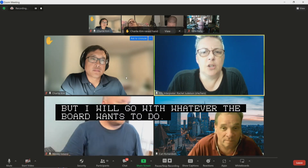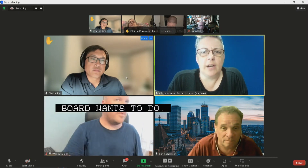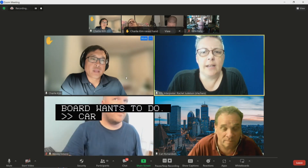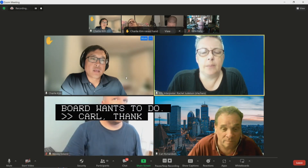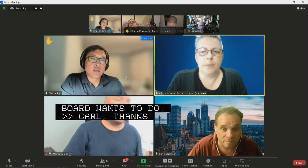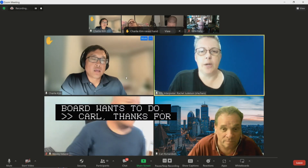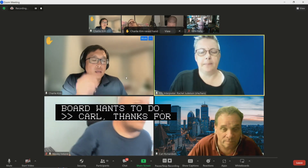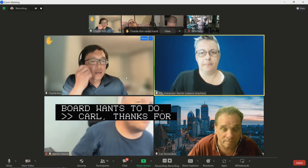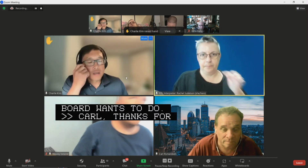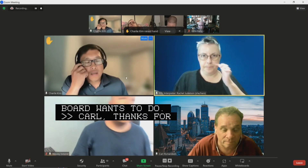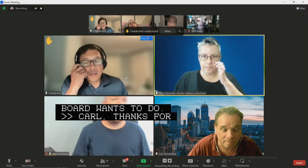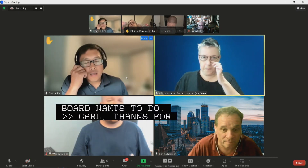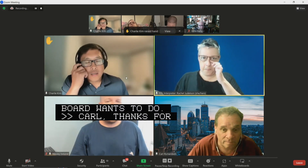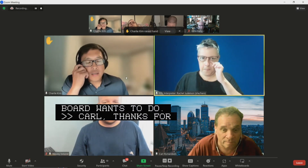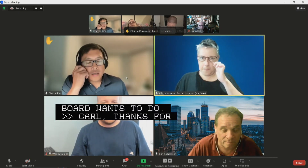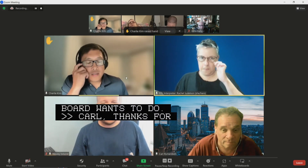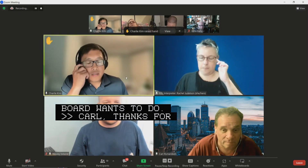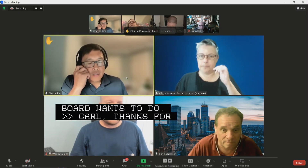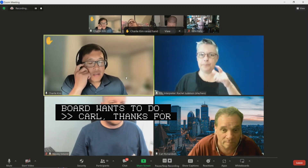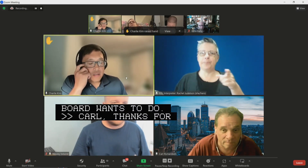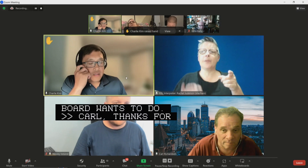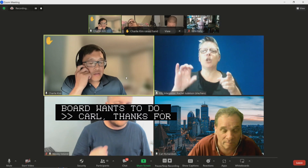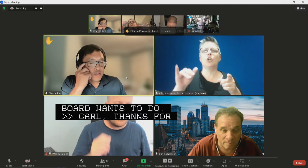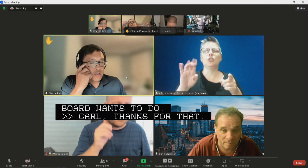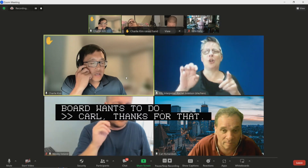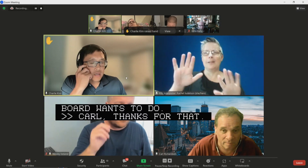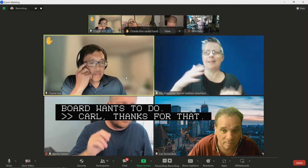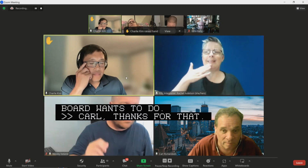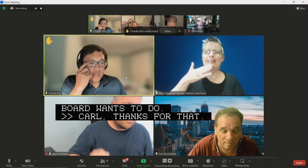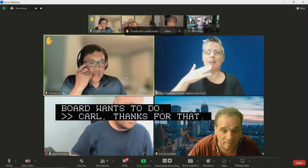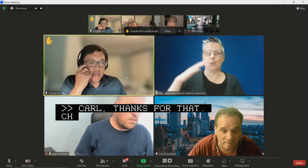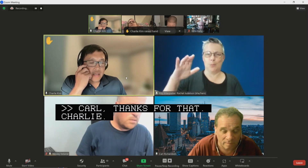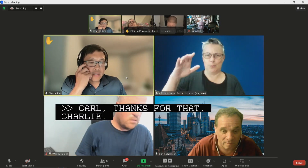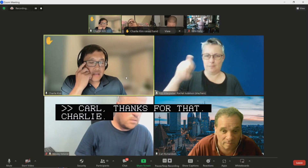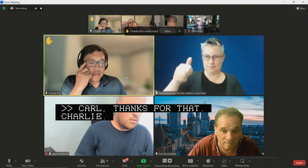Charlie, I see your hand up. Go ahead. Thank you, Chair.